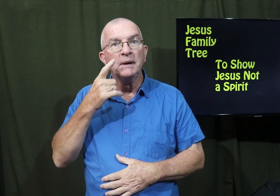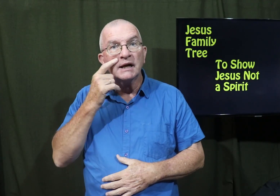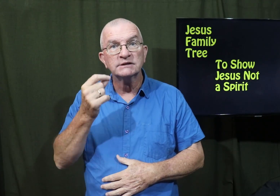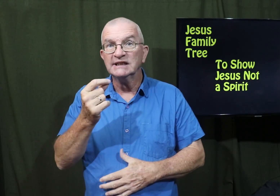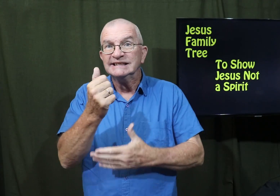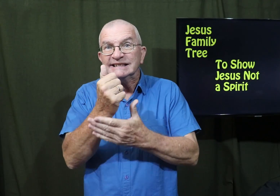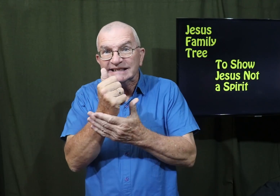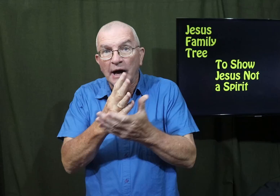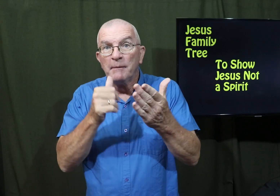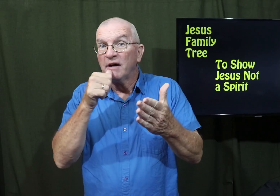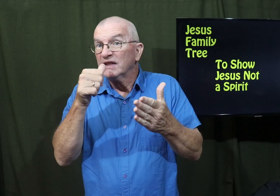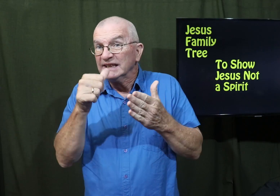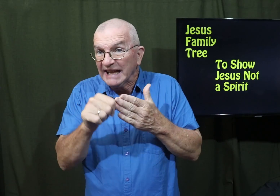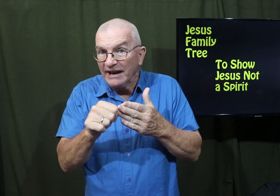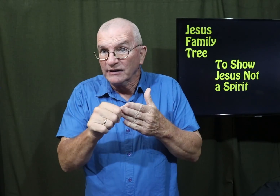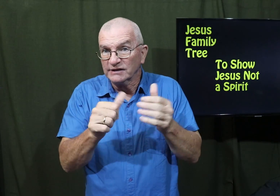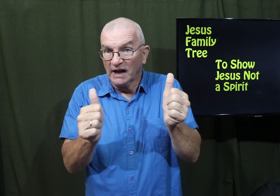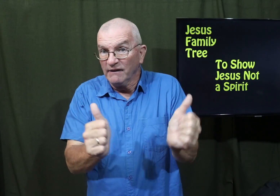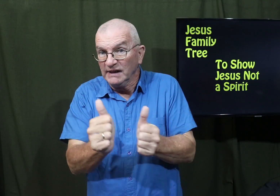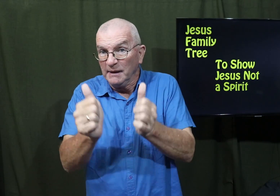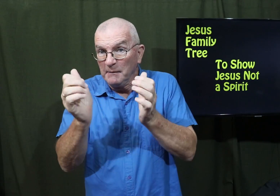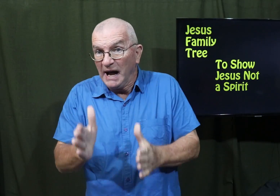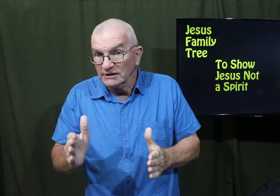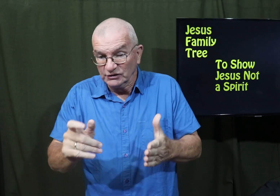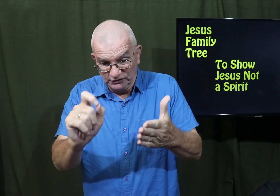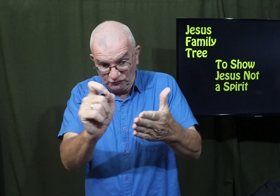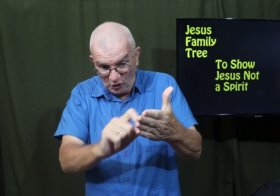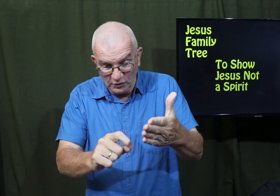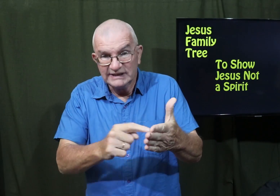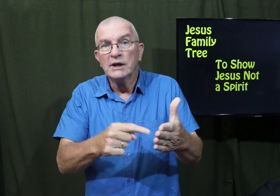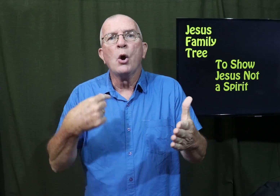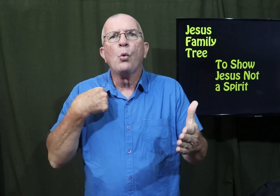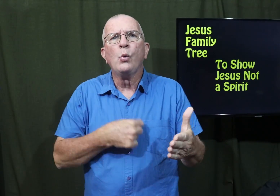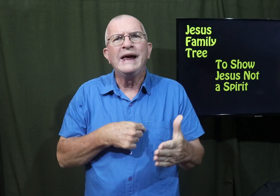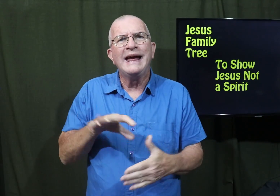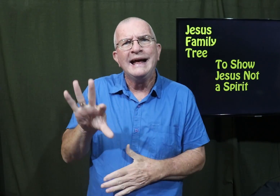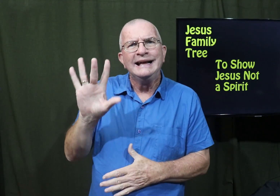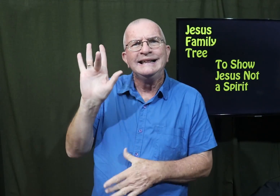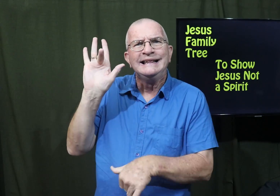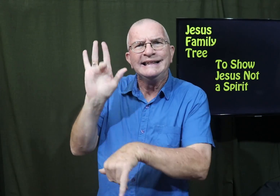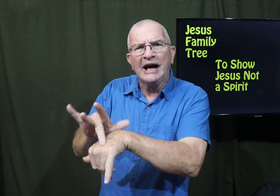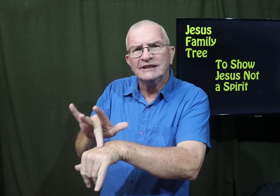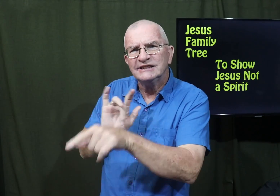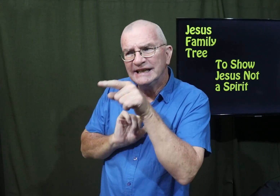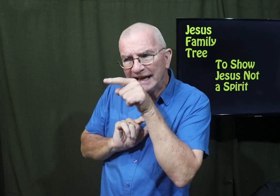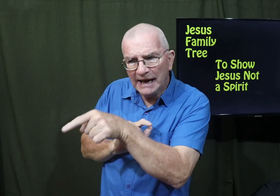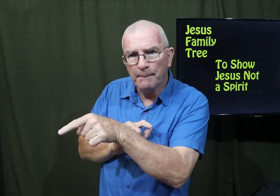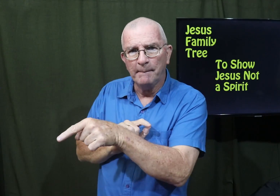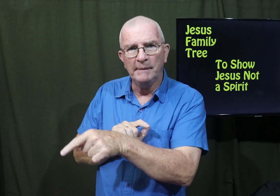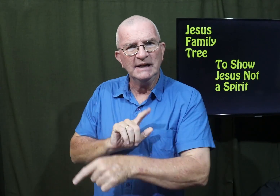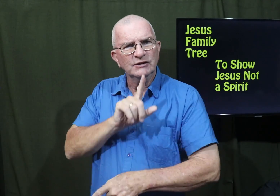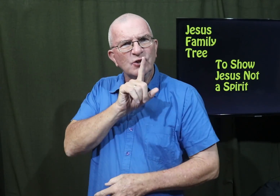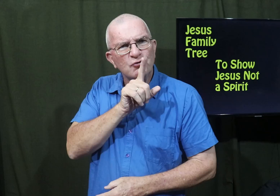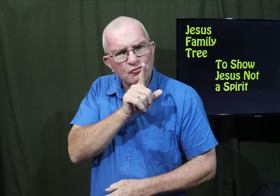untouchable person because some of the letters of the apostles say that we actually touched him